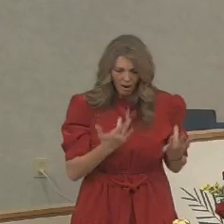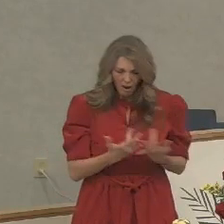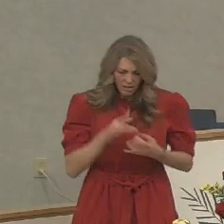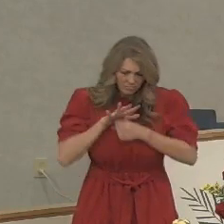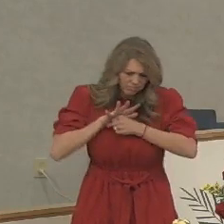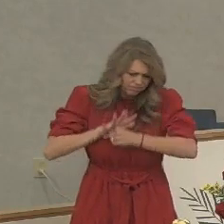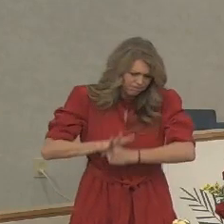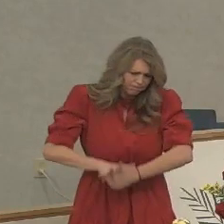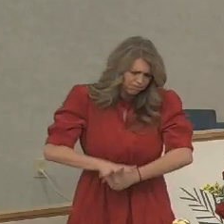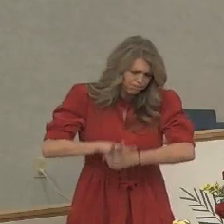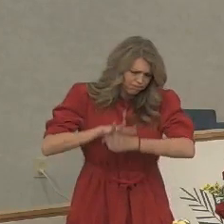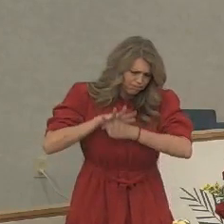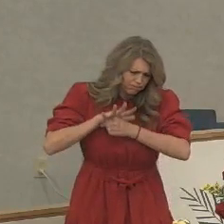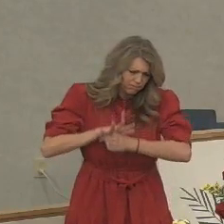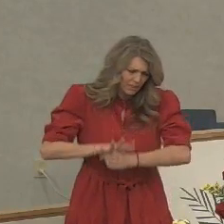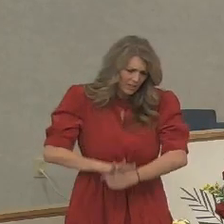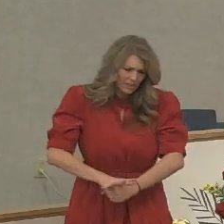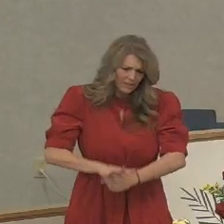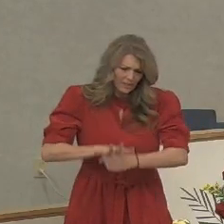tremble.